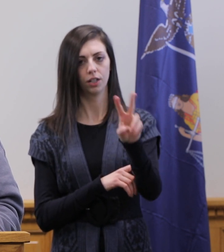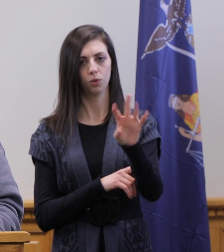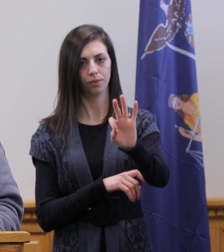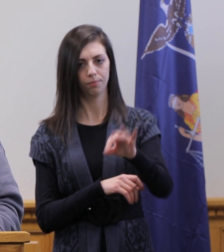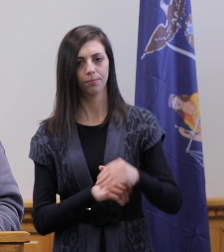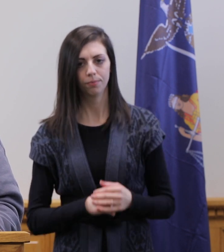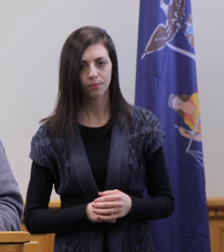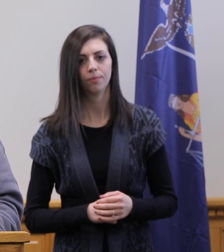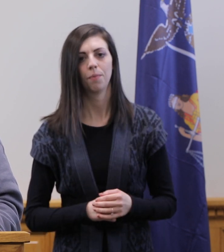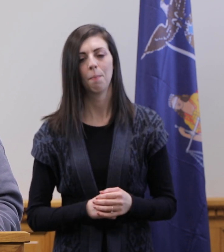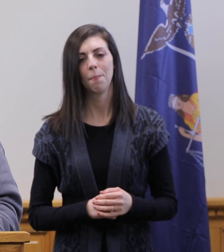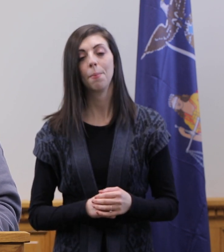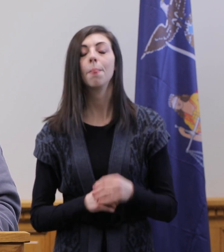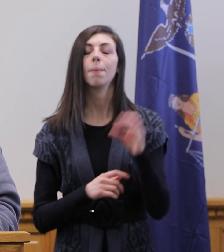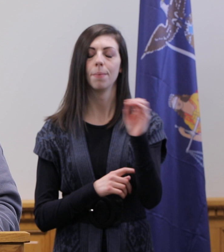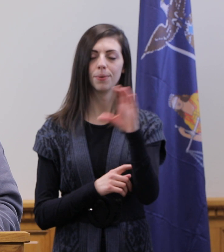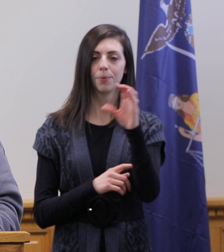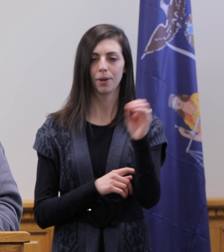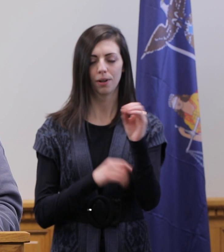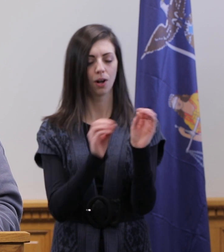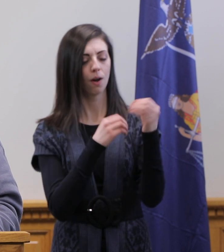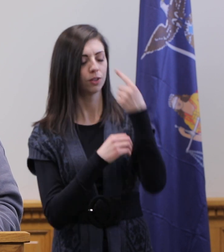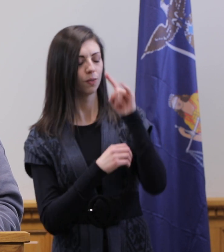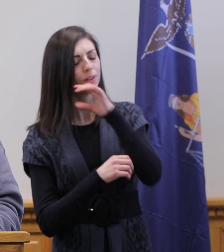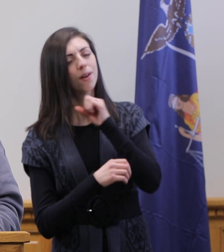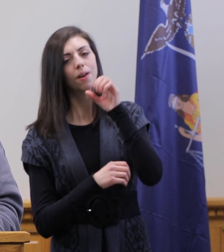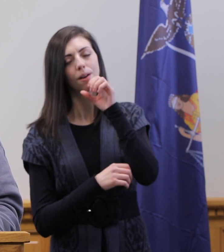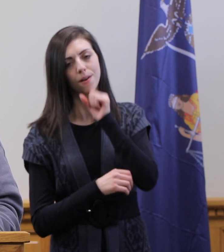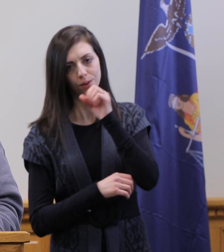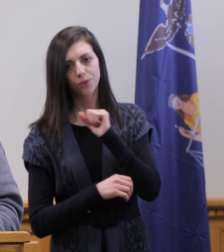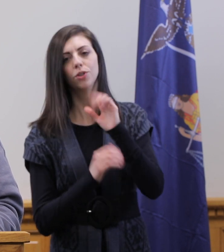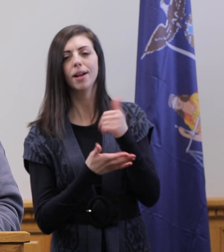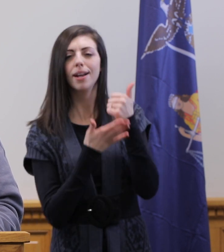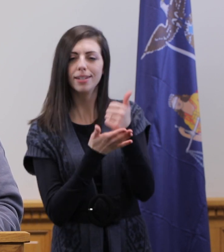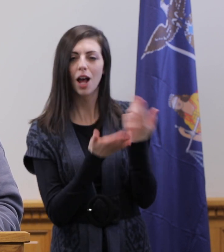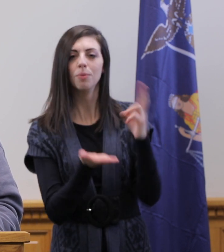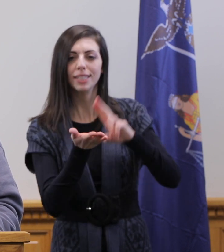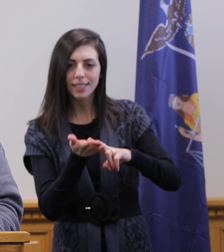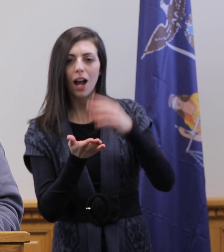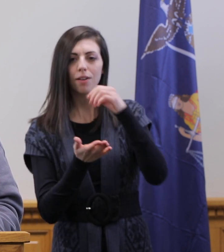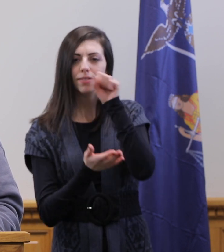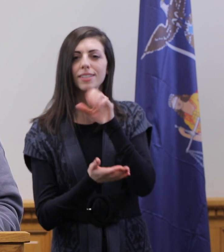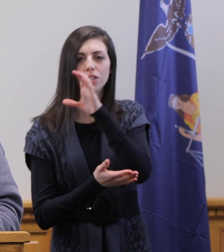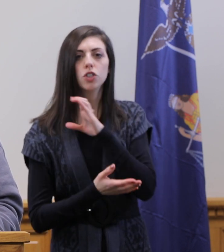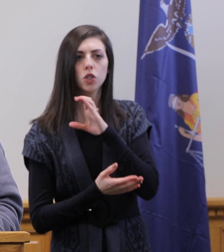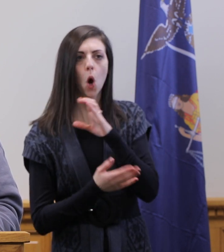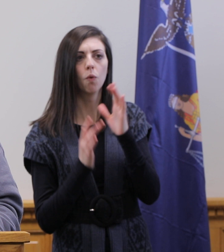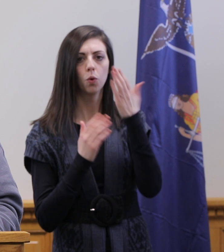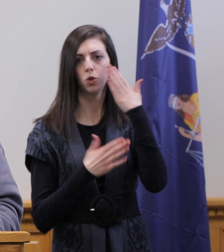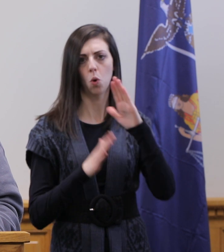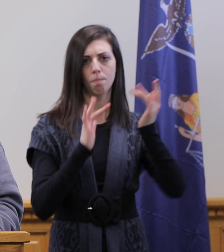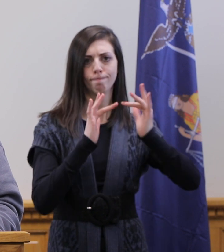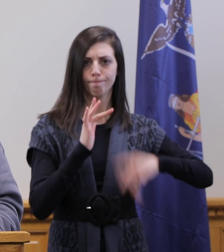1-833-697-4829. The Oswego County Office for the Aging is helping to sign up senior citizens who don't use the internet when appointments are